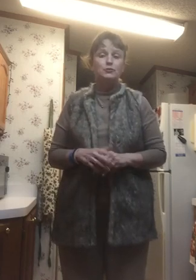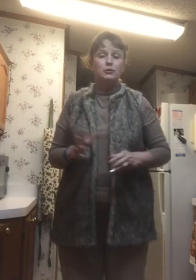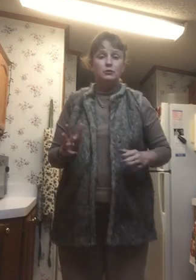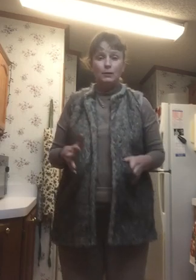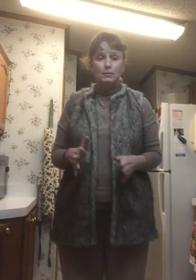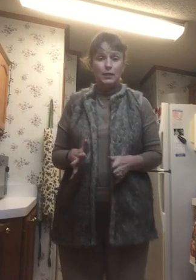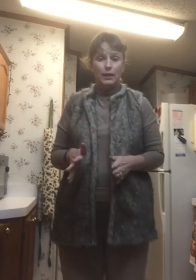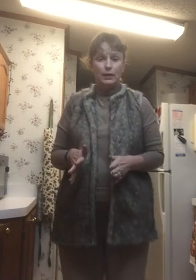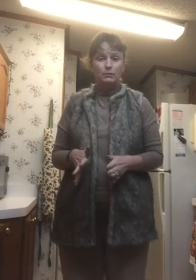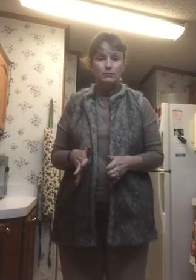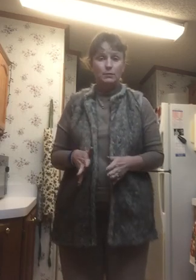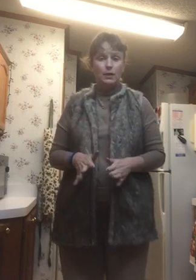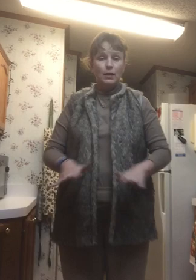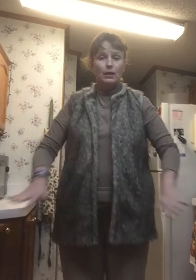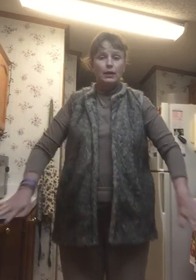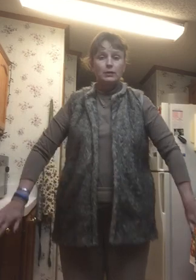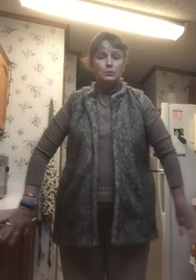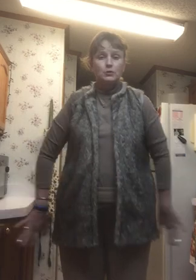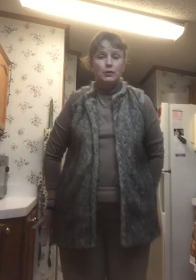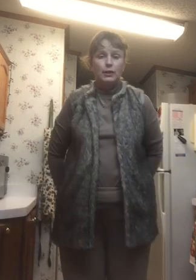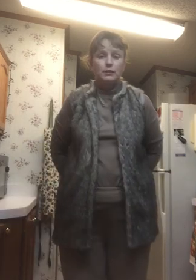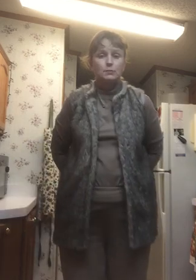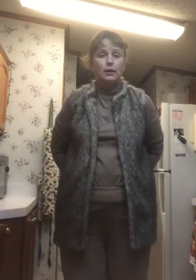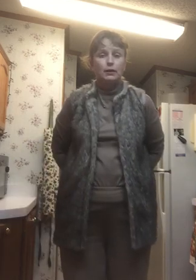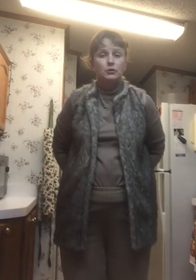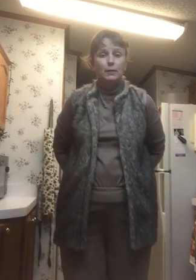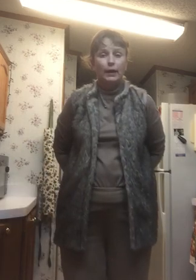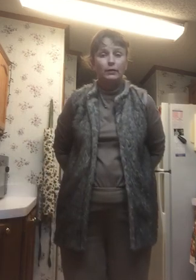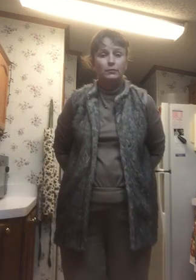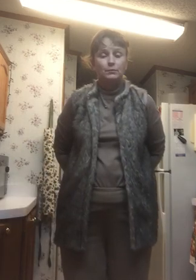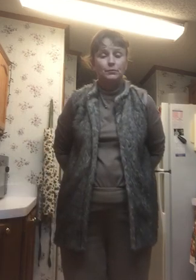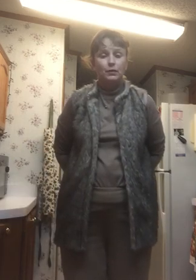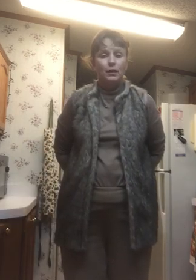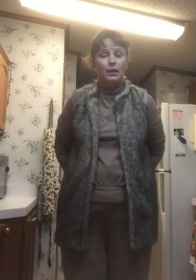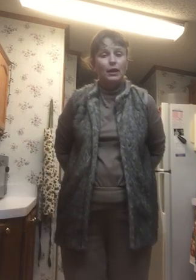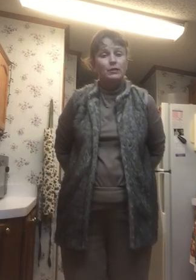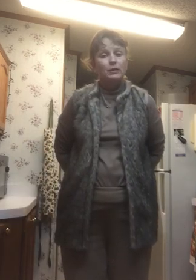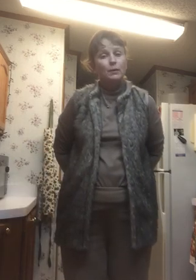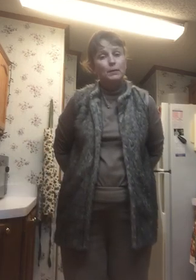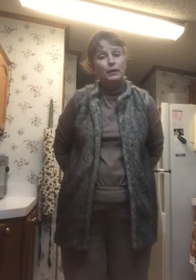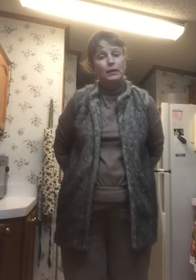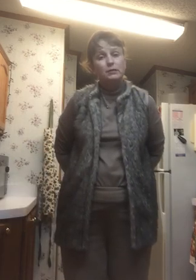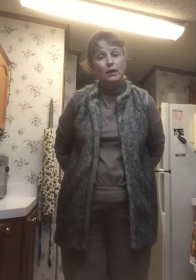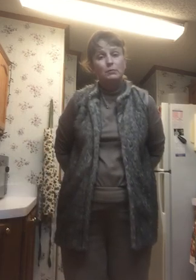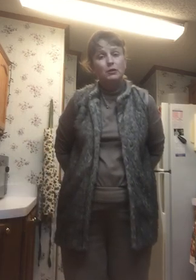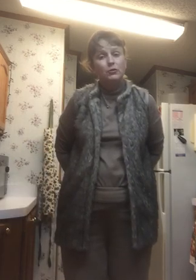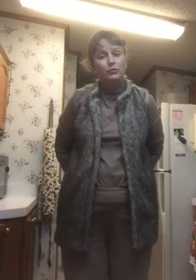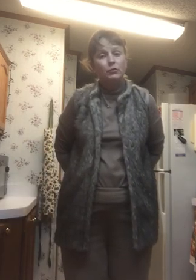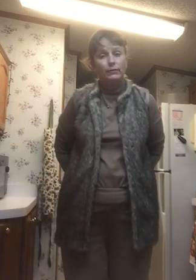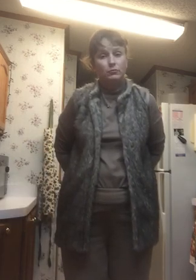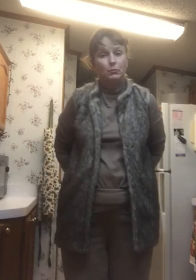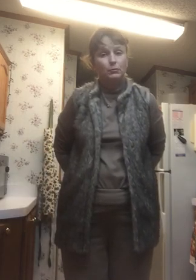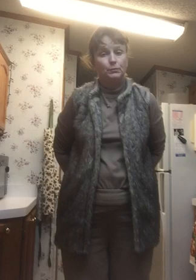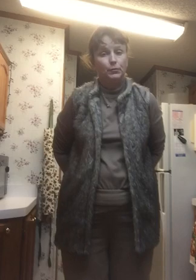just stop signing and put your hands behind your back, and then come in at a time that you feel comfortable,